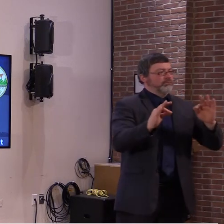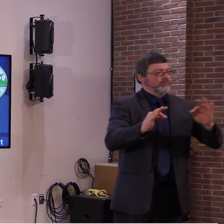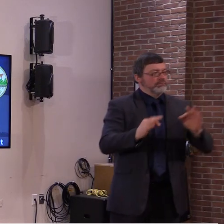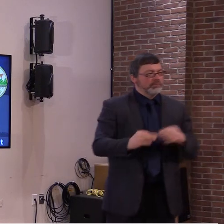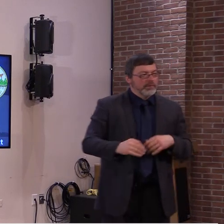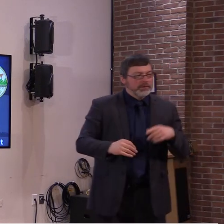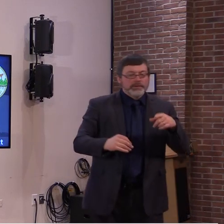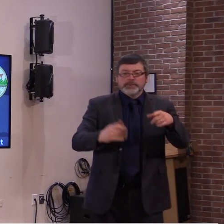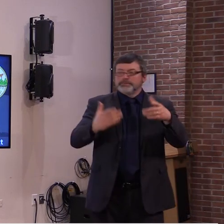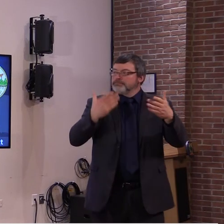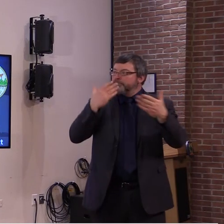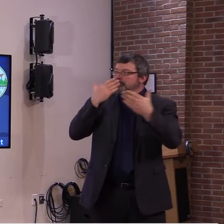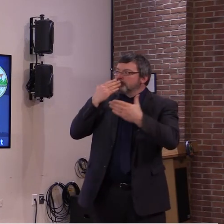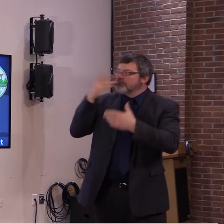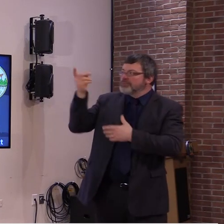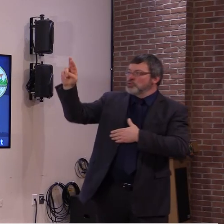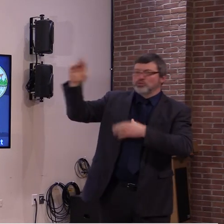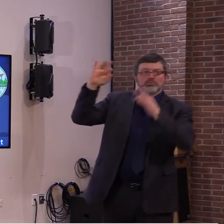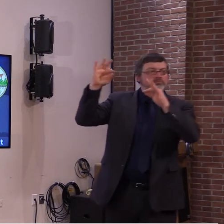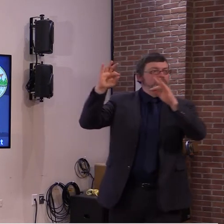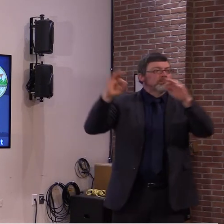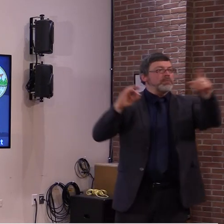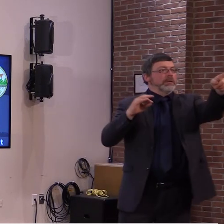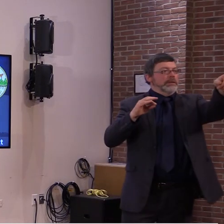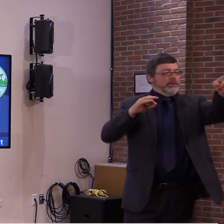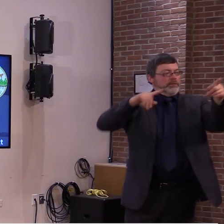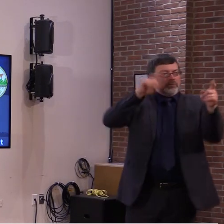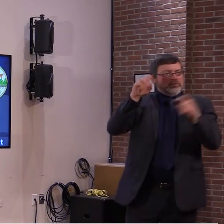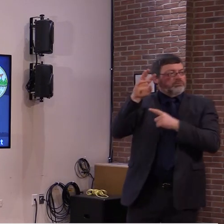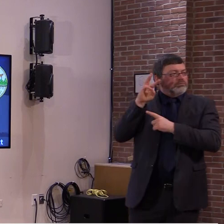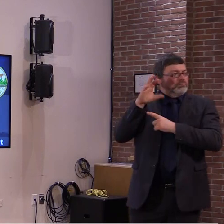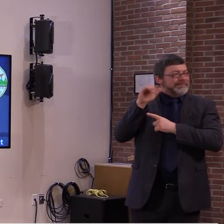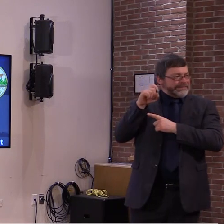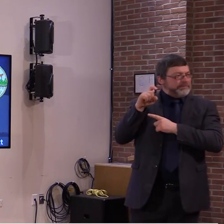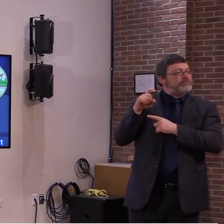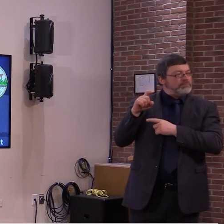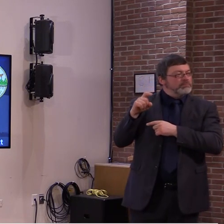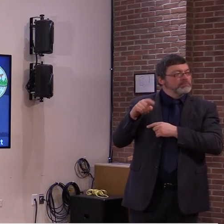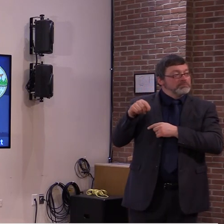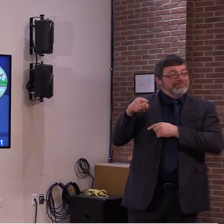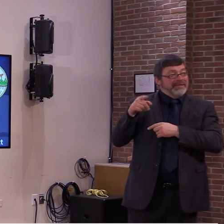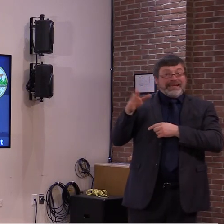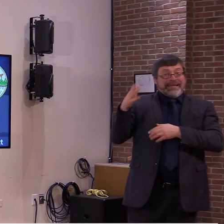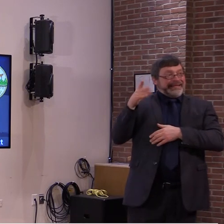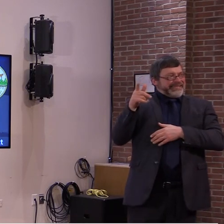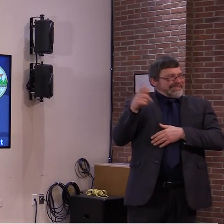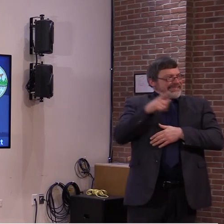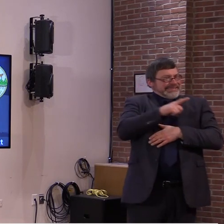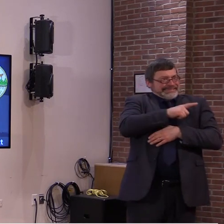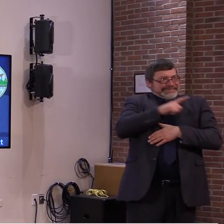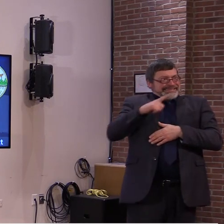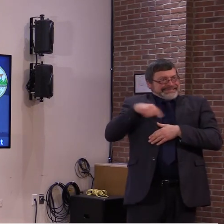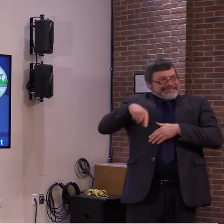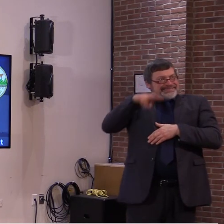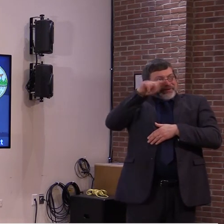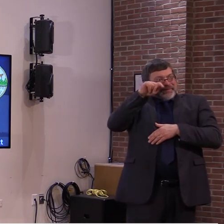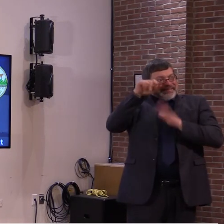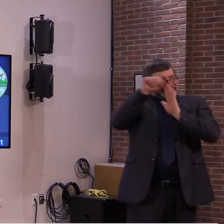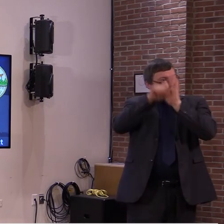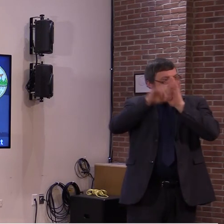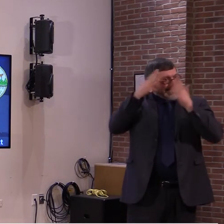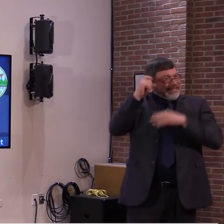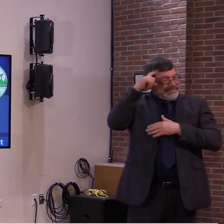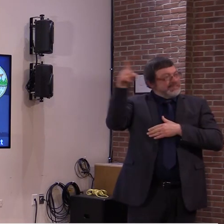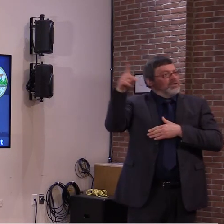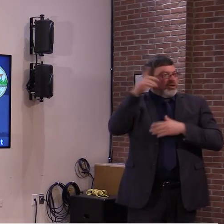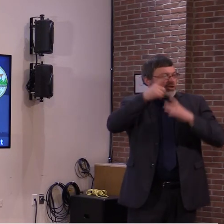Thanks, Governor. So as you know, the legislative session kicks off tomorrow, almost certainly going to be defined by the pandemic and